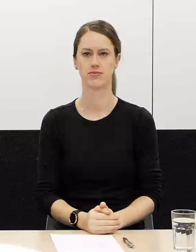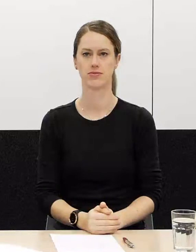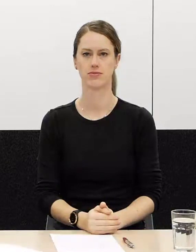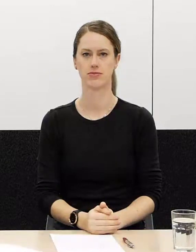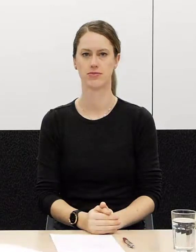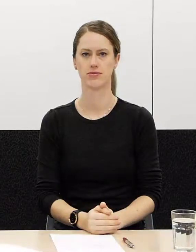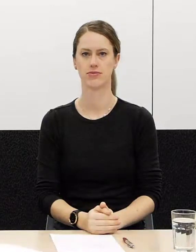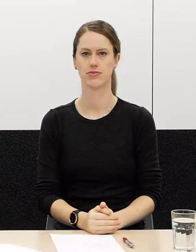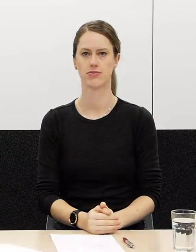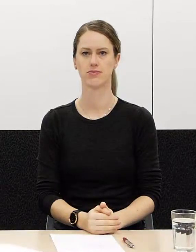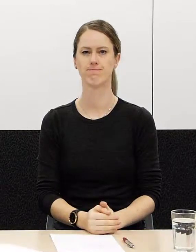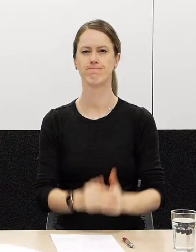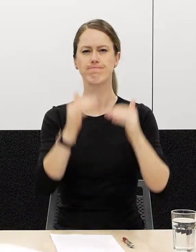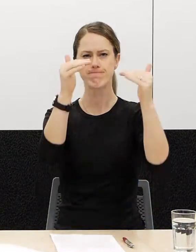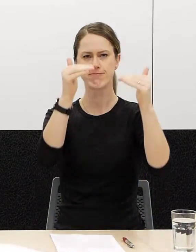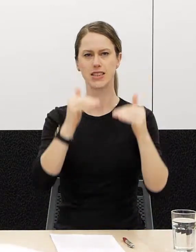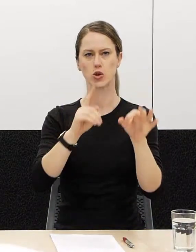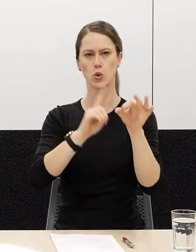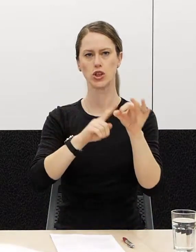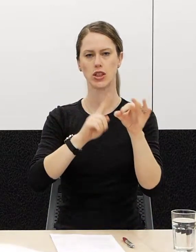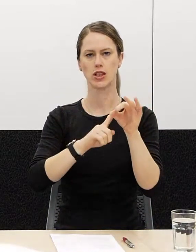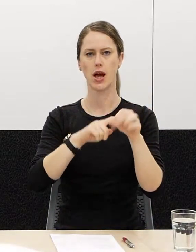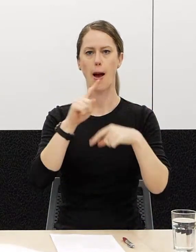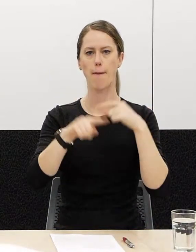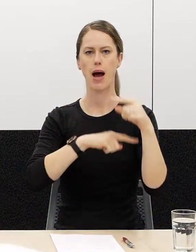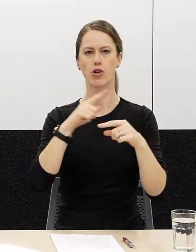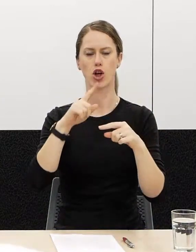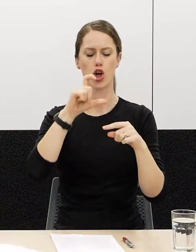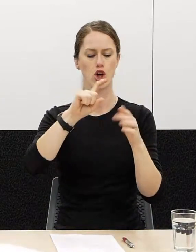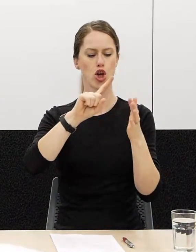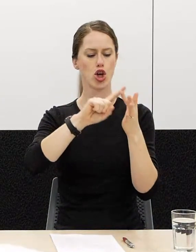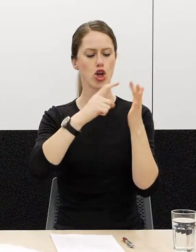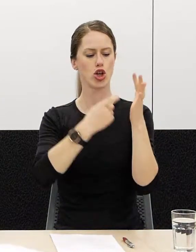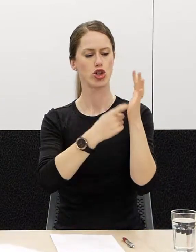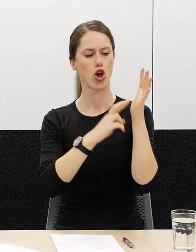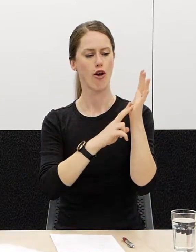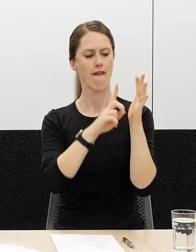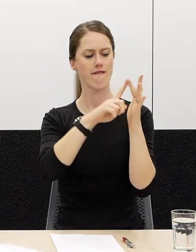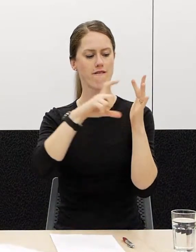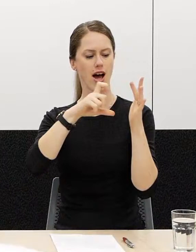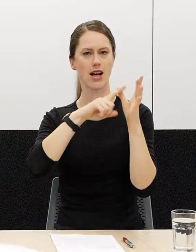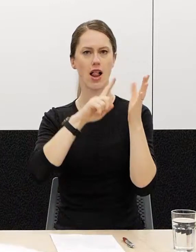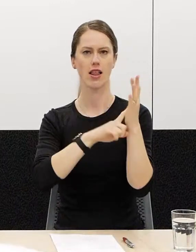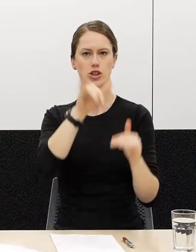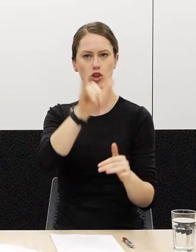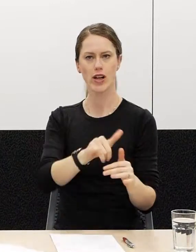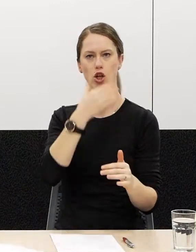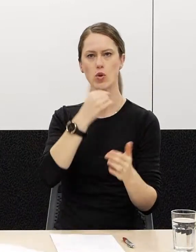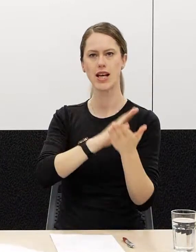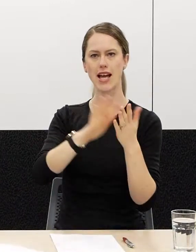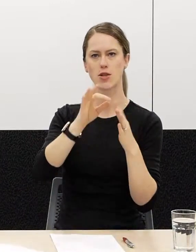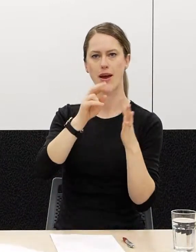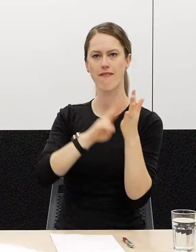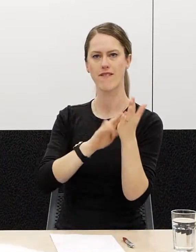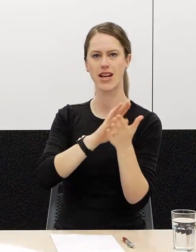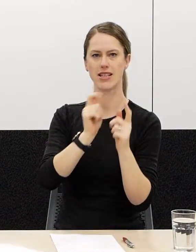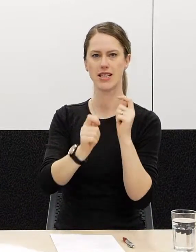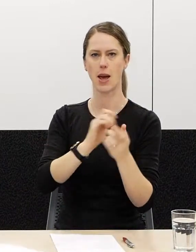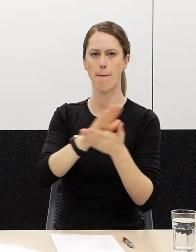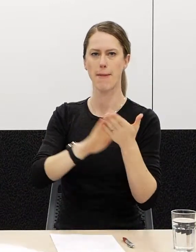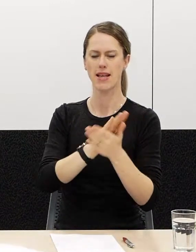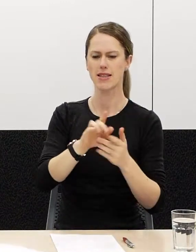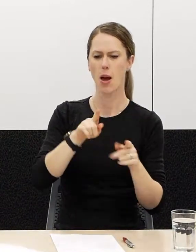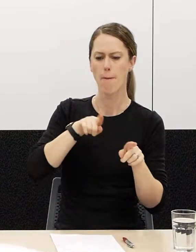So the second question we have, cervical screening using HPV test will mean most women won't have to endure invasive